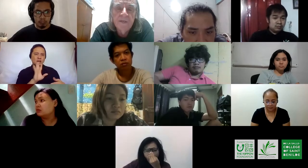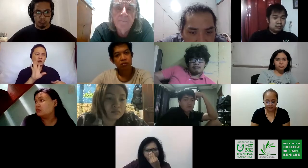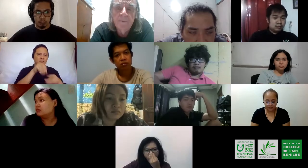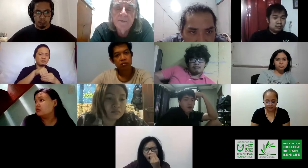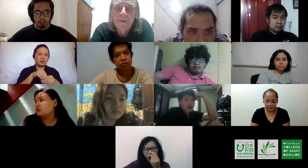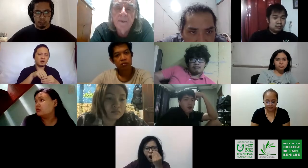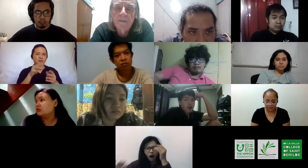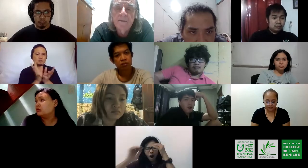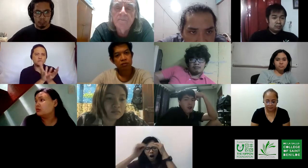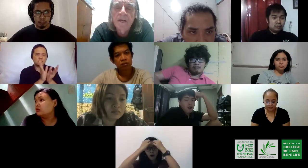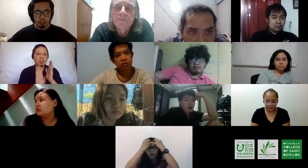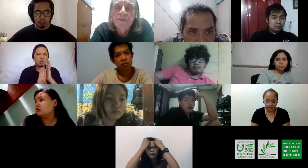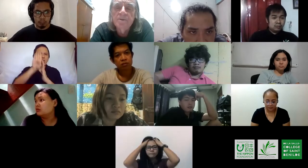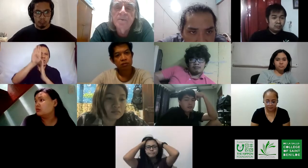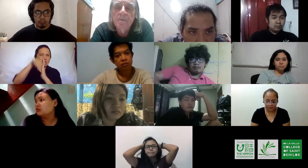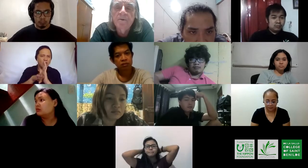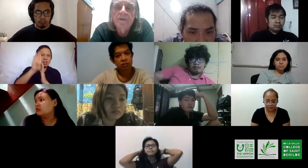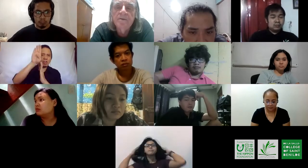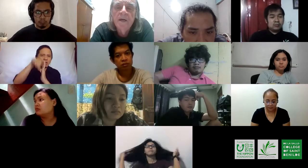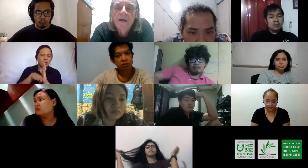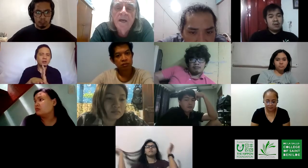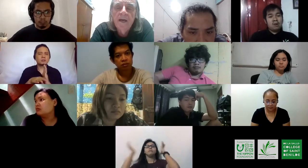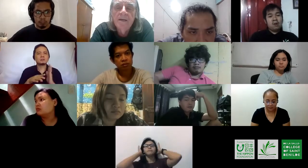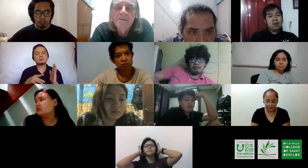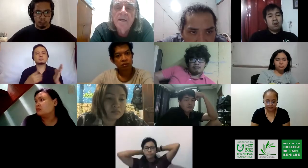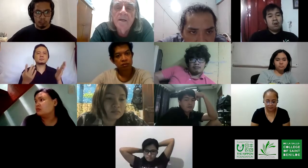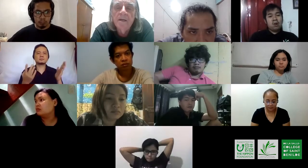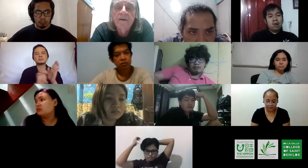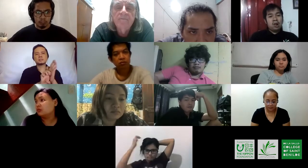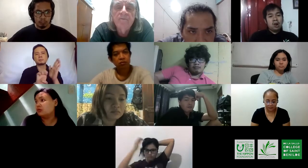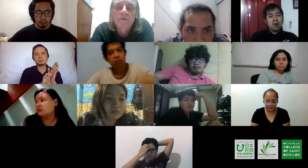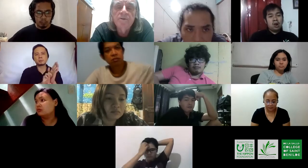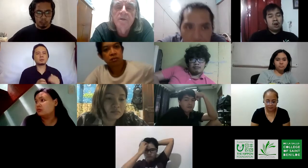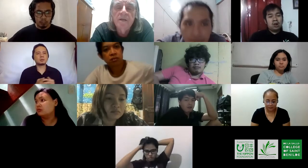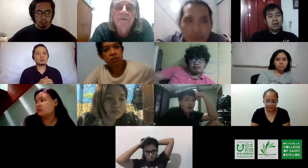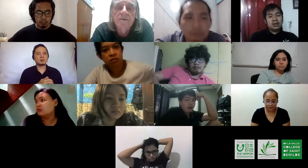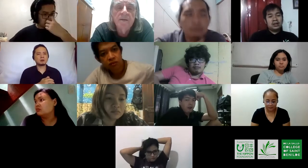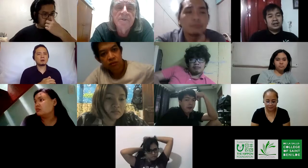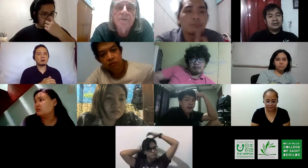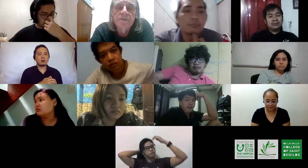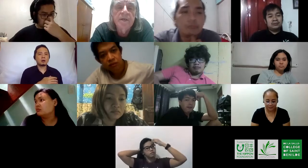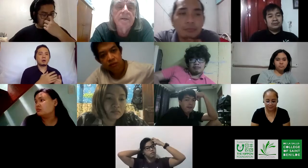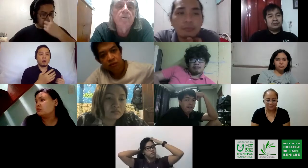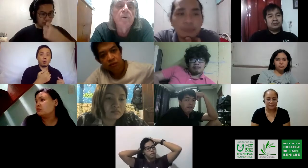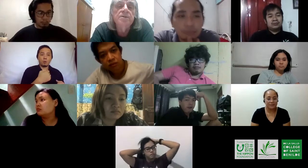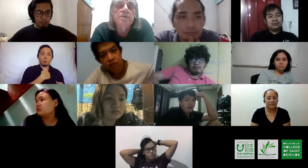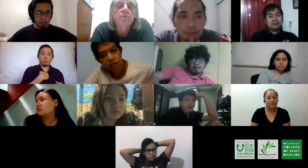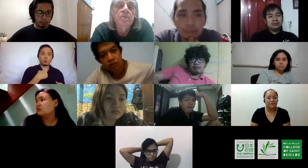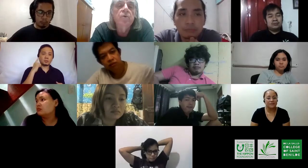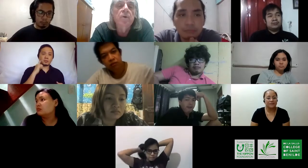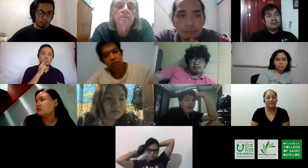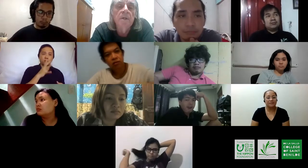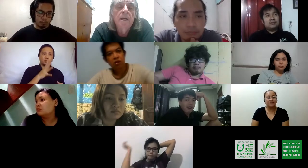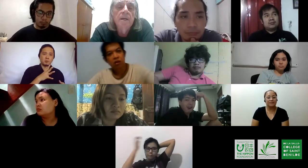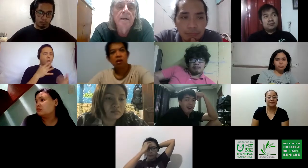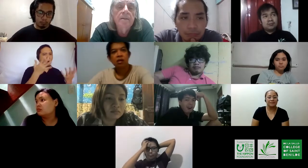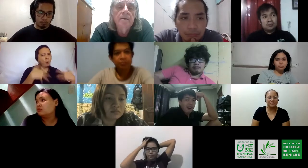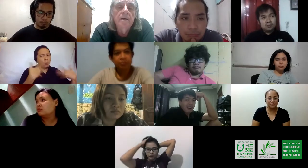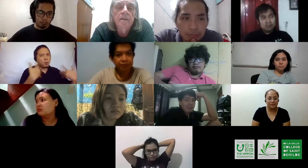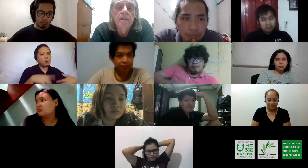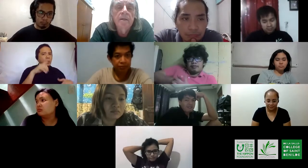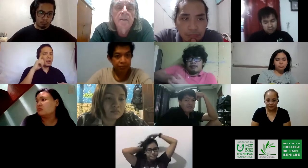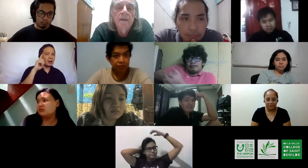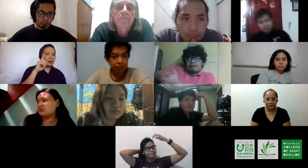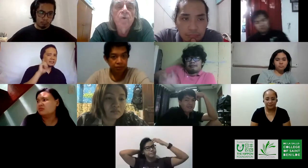for example, sometimes she was promoting ASL and deaf culture, and other times she was saying that wasn't so important, that